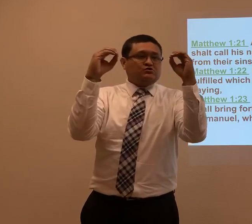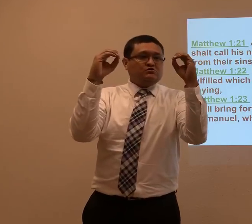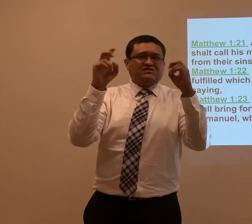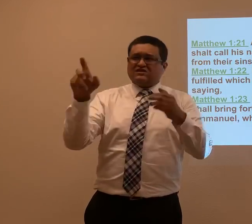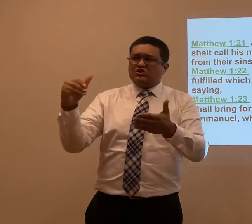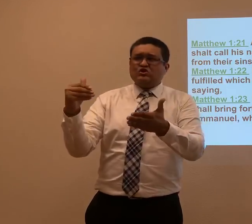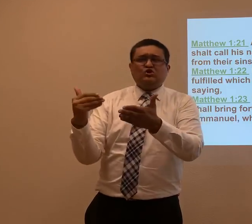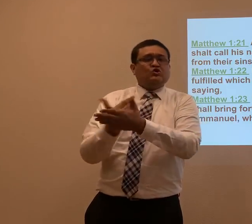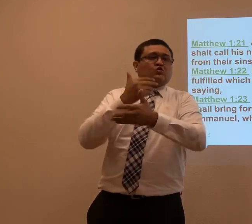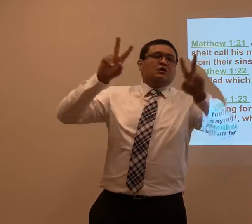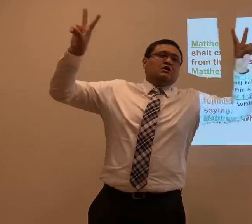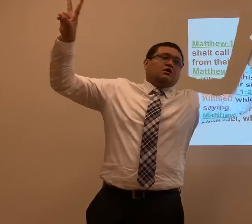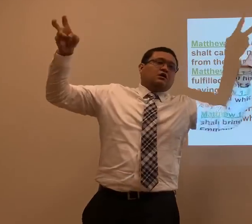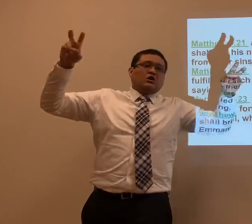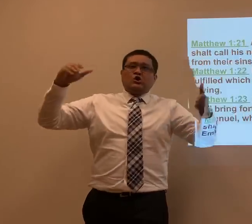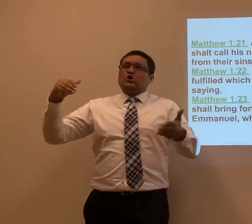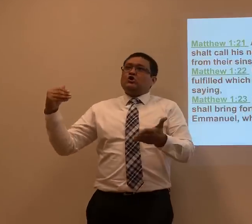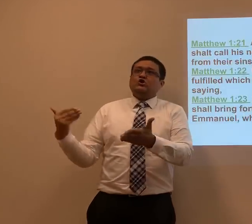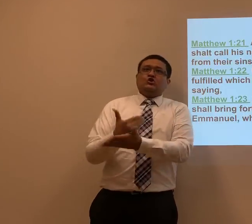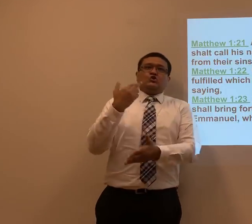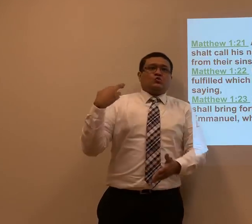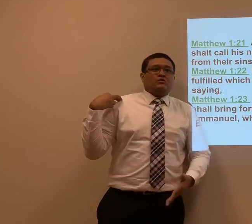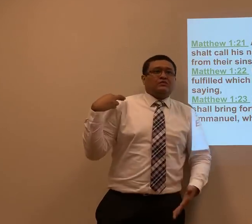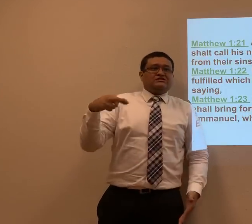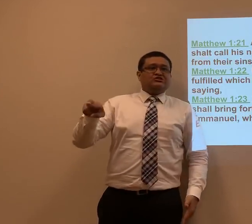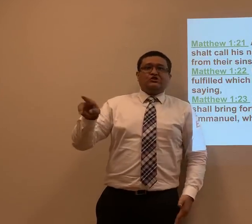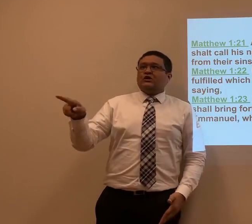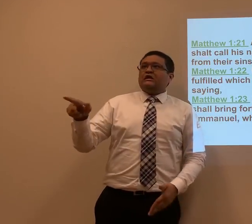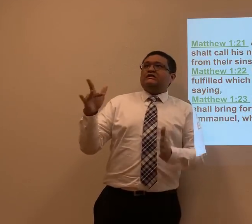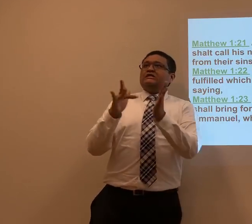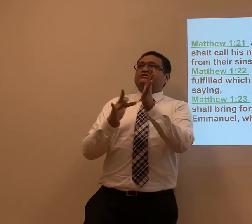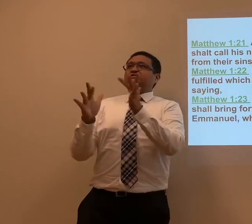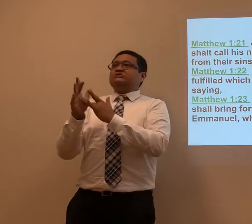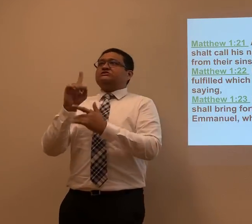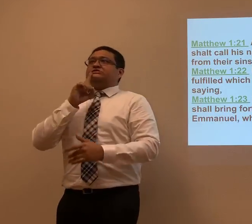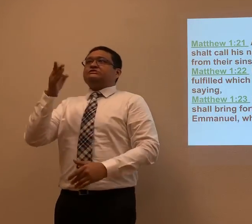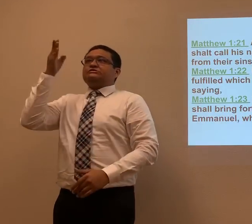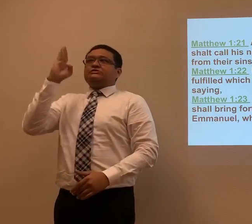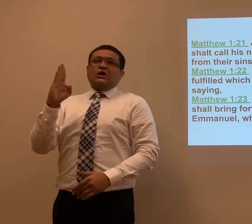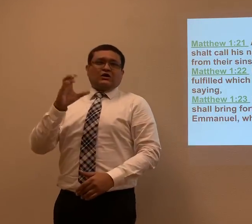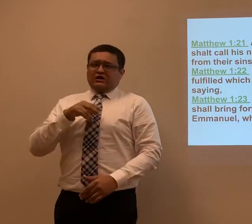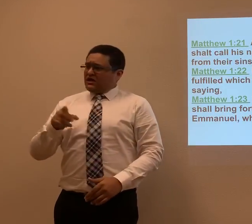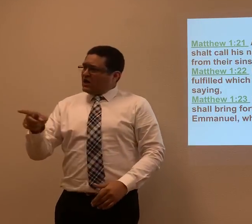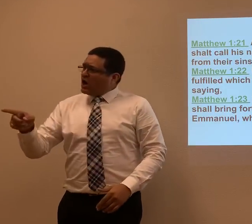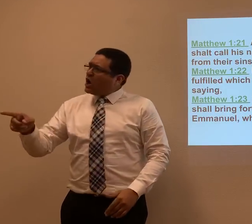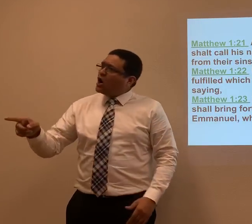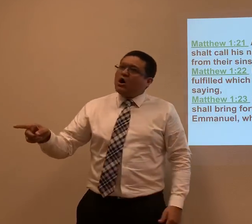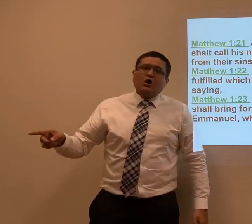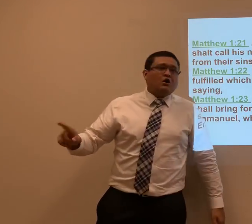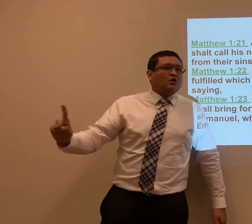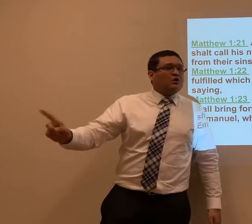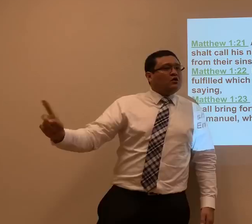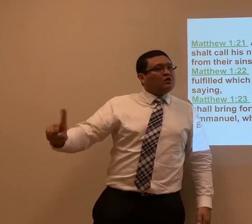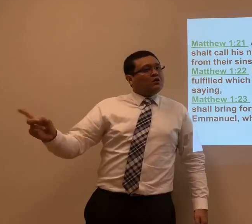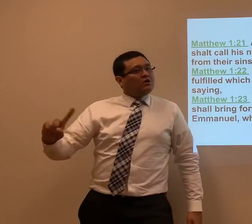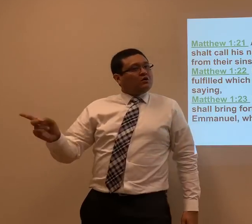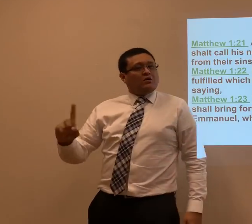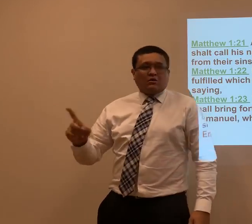false teachings, what he thought. So this was like a new religion, and Saul was against